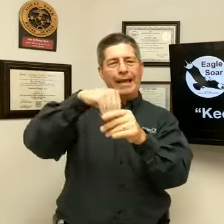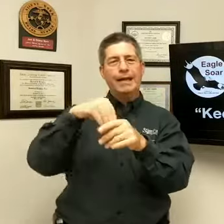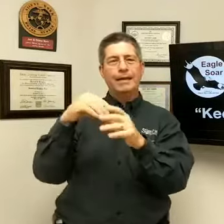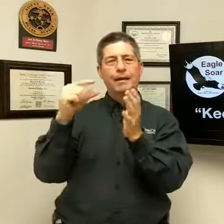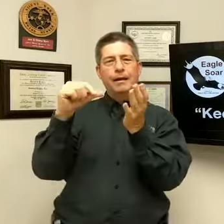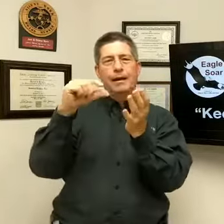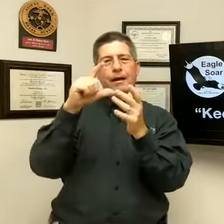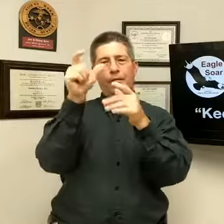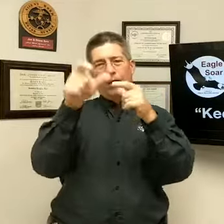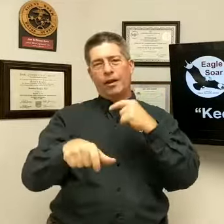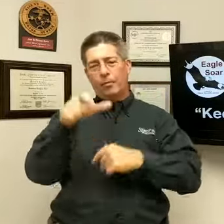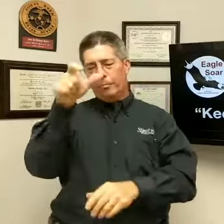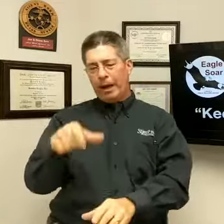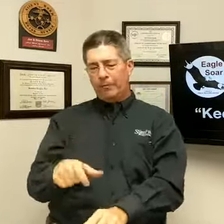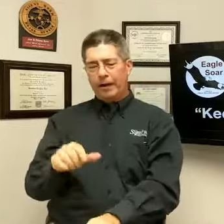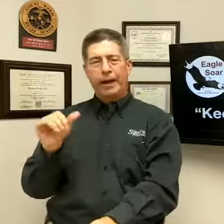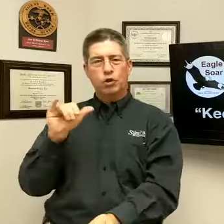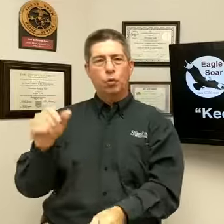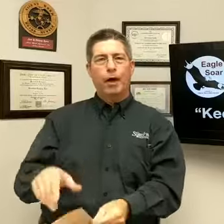in the pamphlet as well.